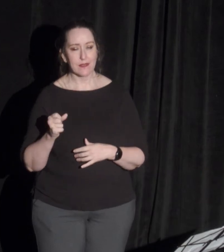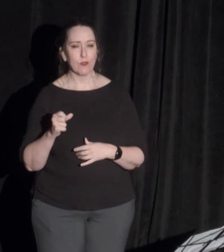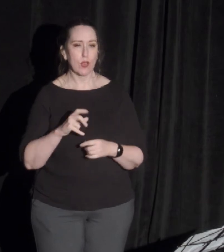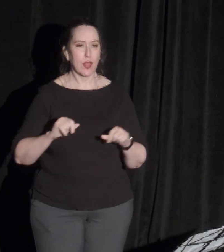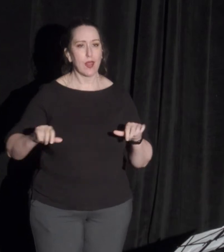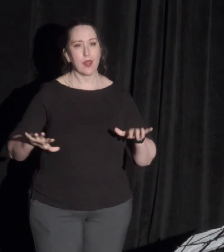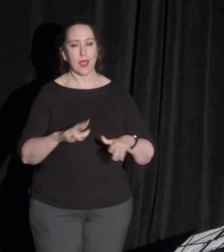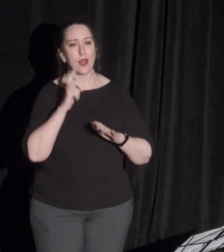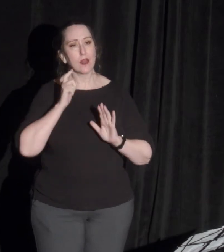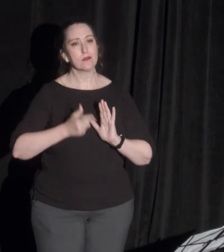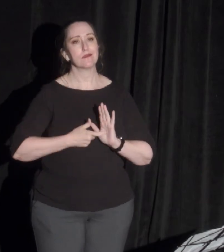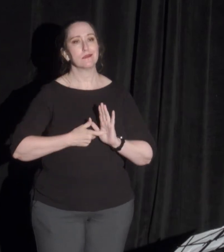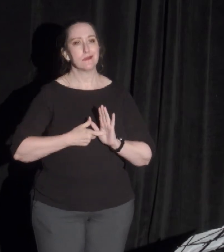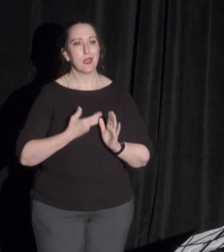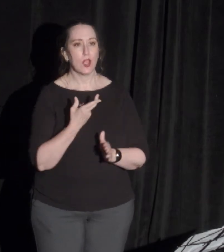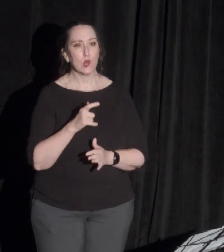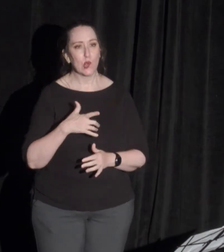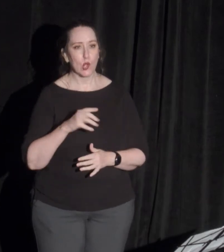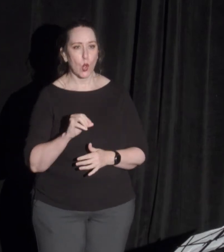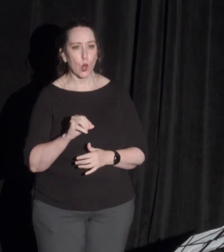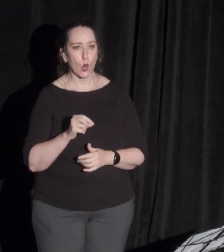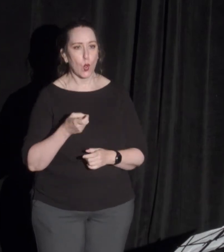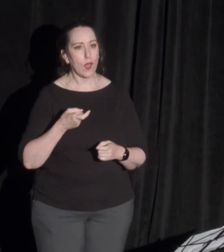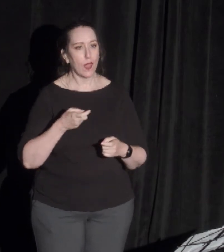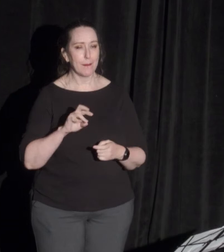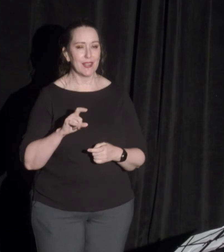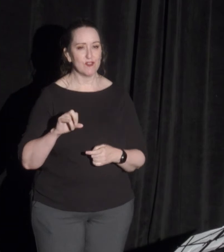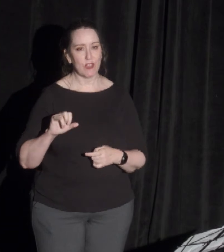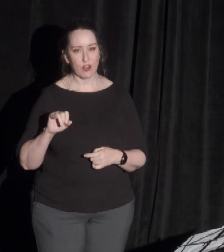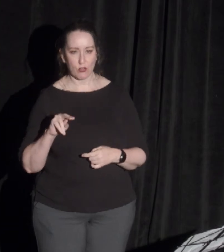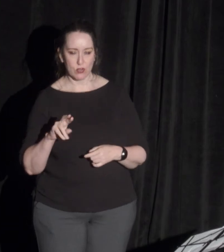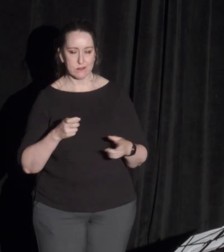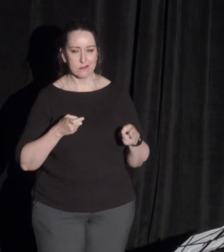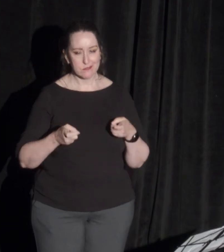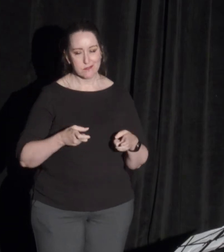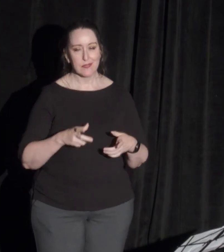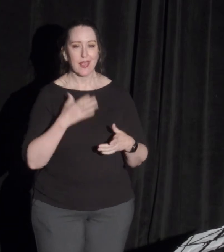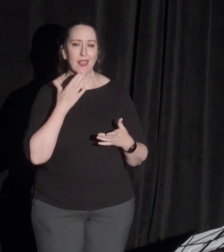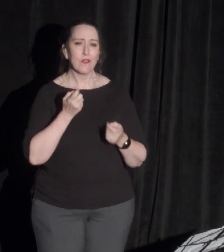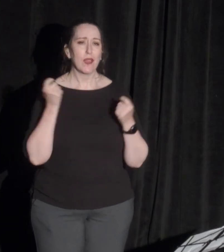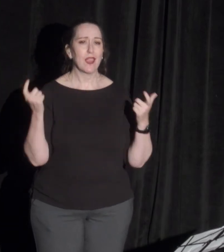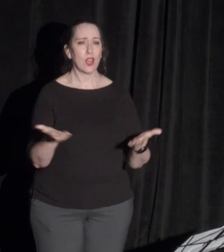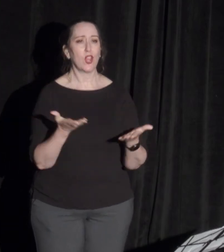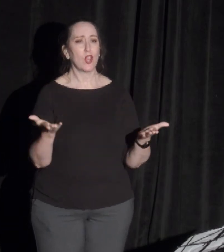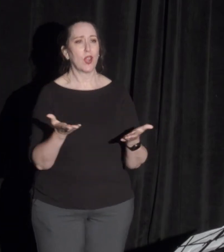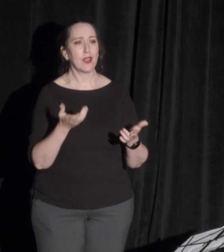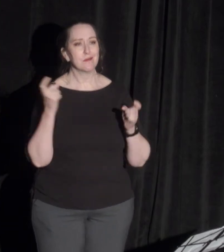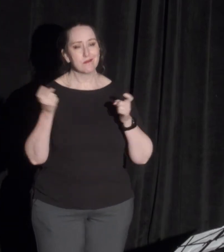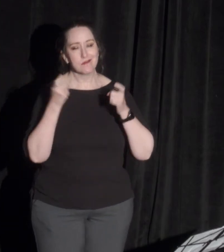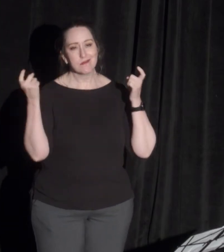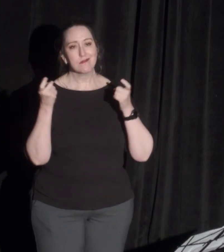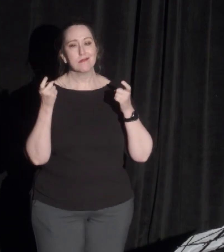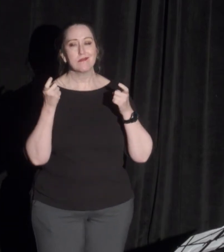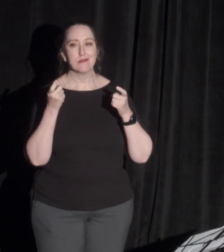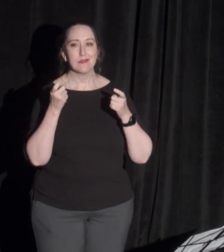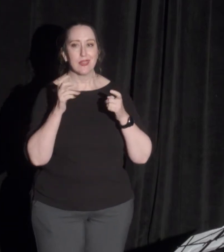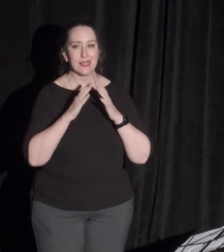and the Hugo administrators. And thanks to all of you for being here and celebrating our astounding and wonderful community. Now let's